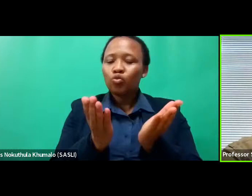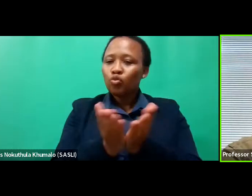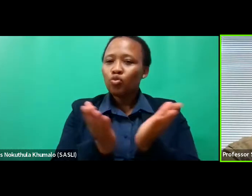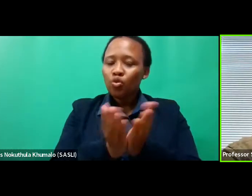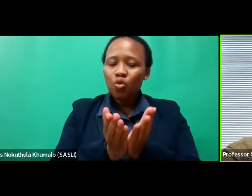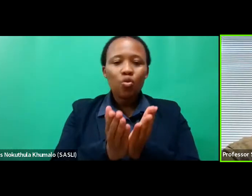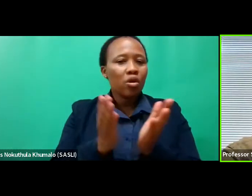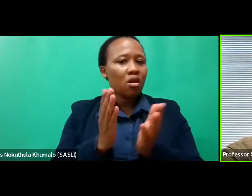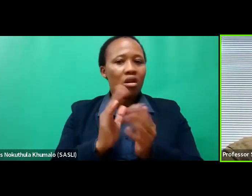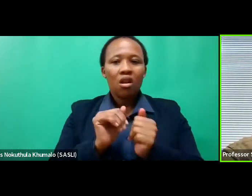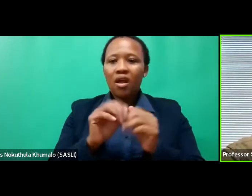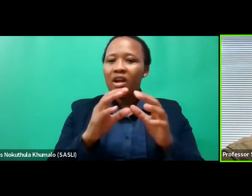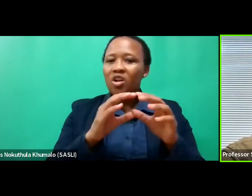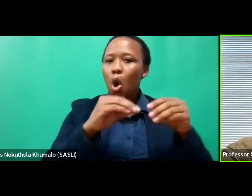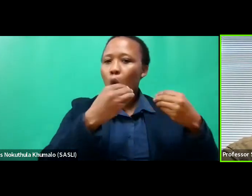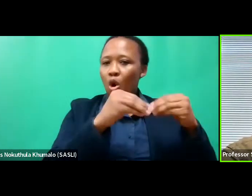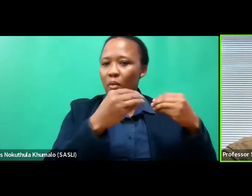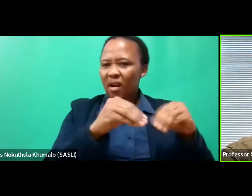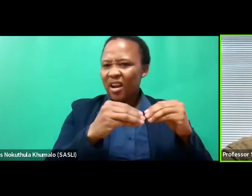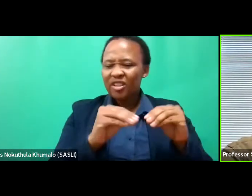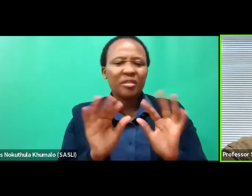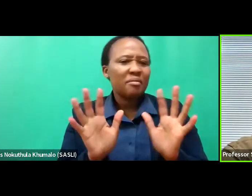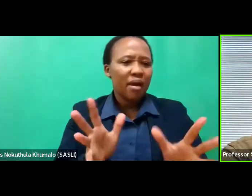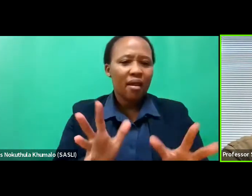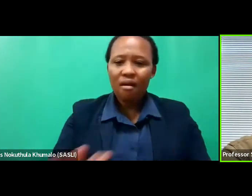to manage their affairs along business lines.